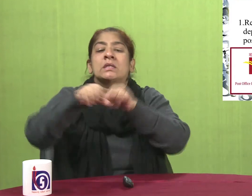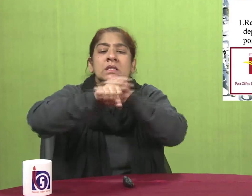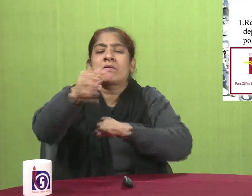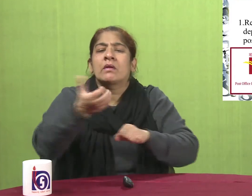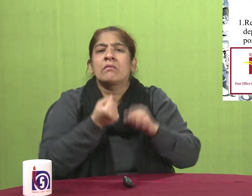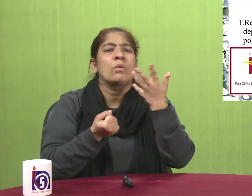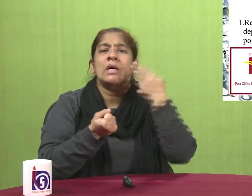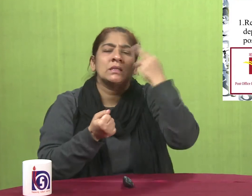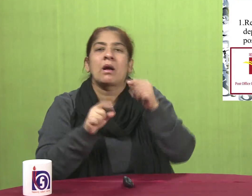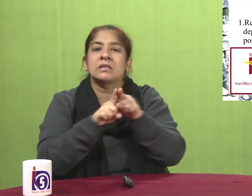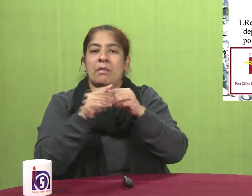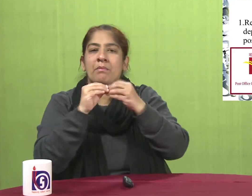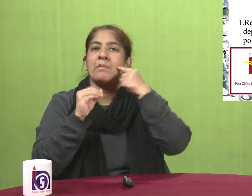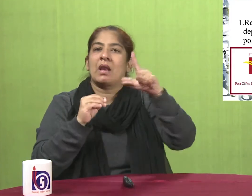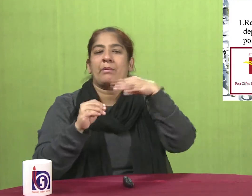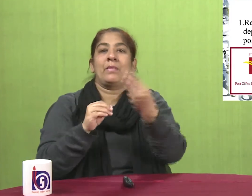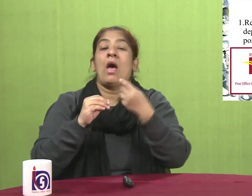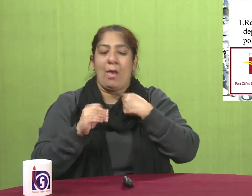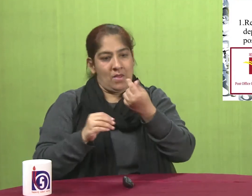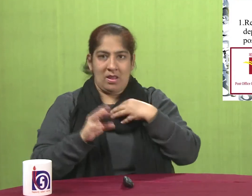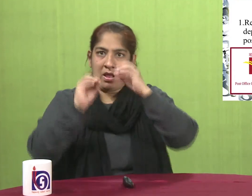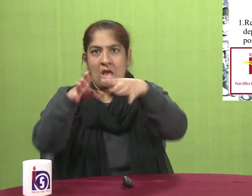you get the certificate from them.